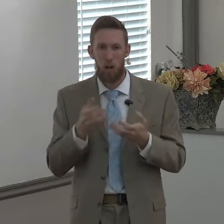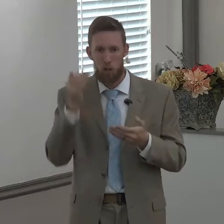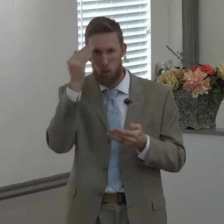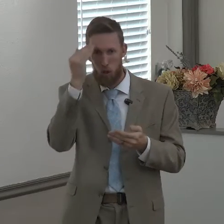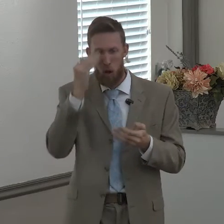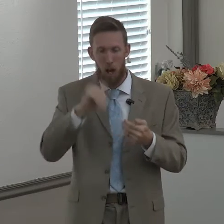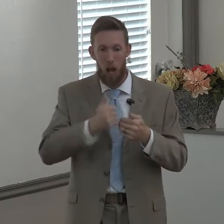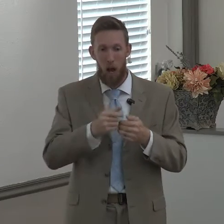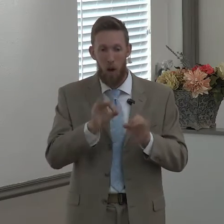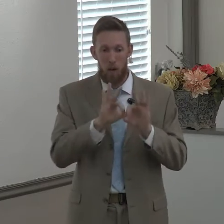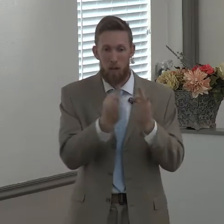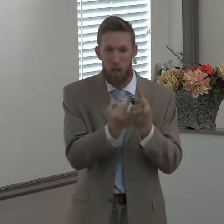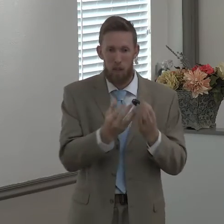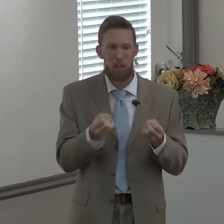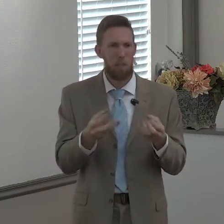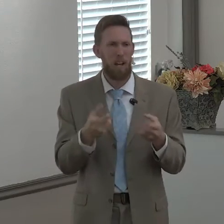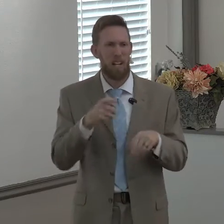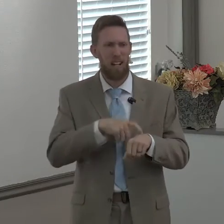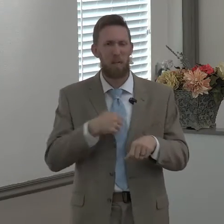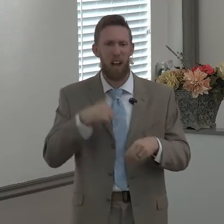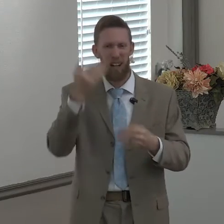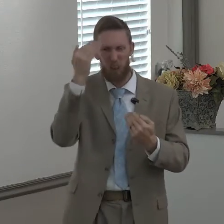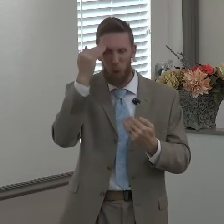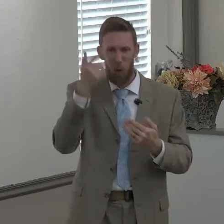And I go deacon by deacon,